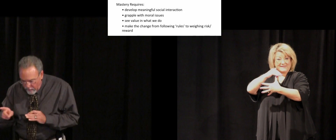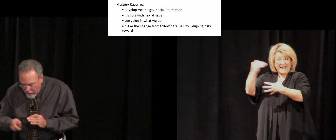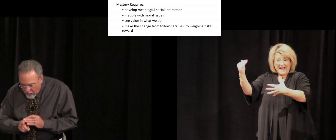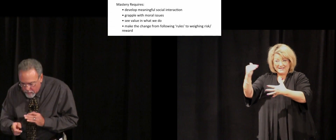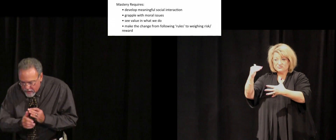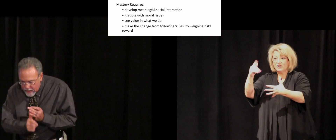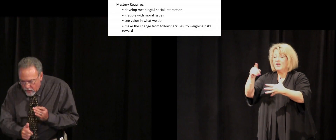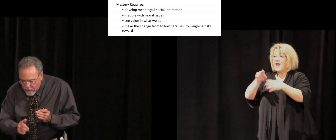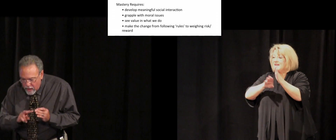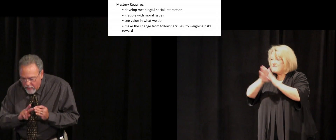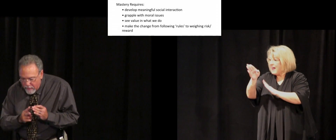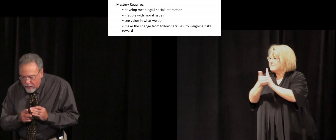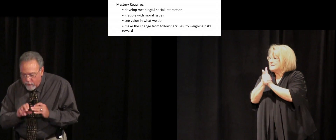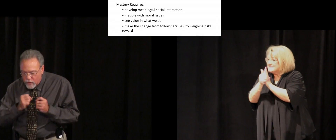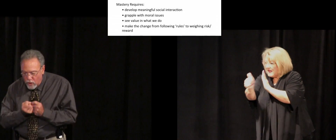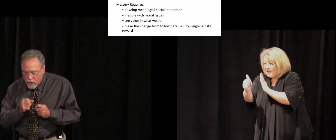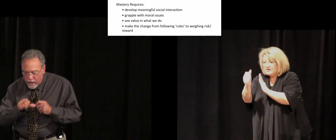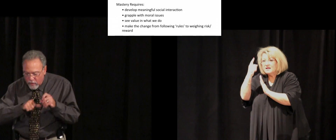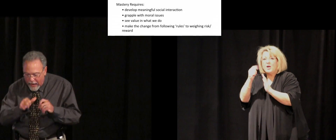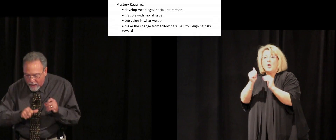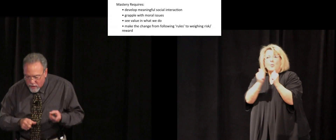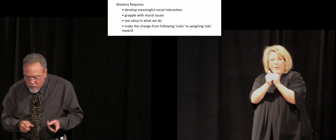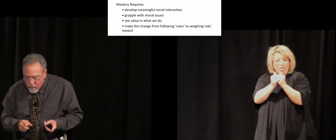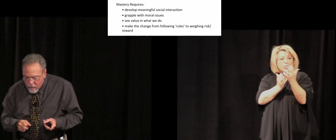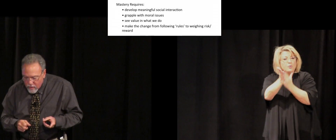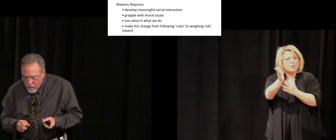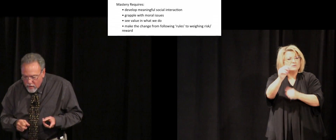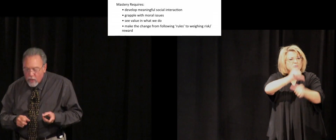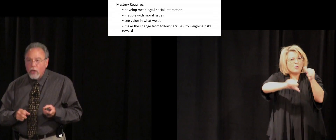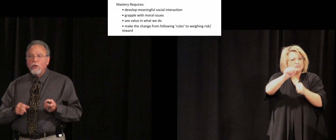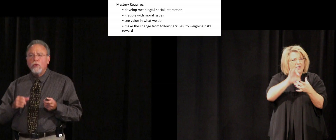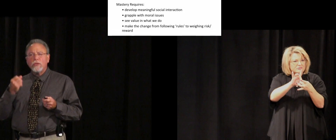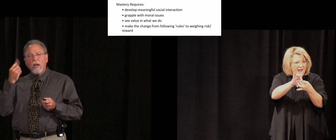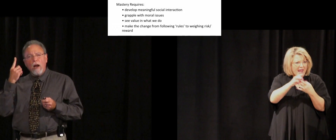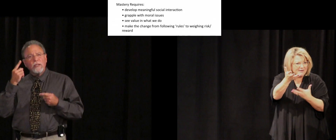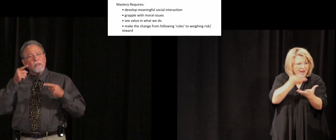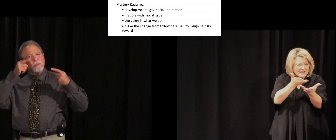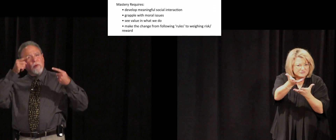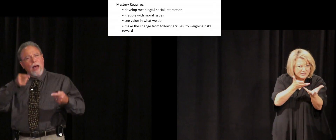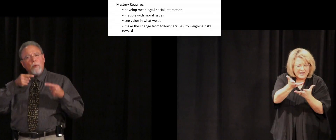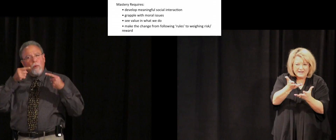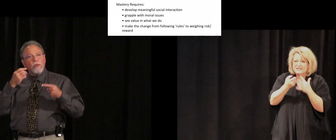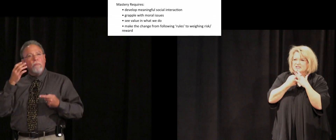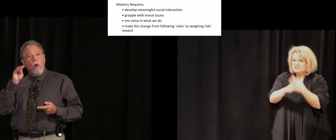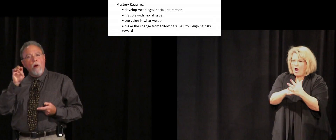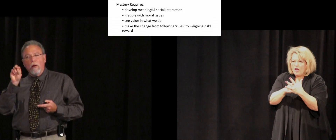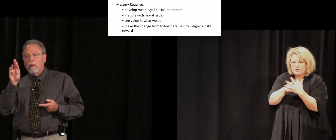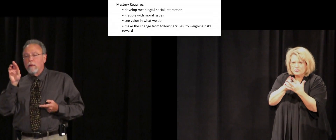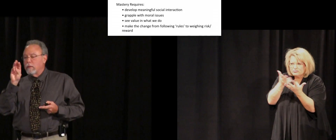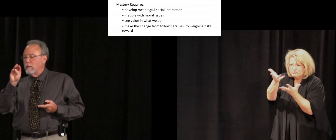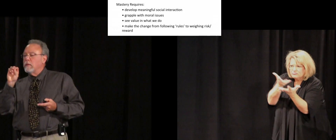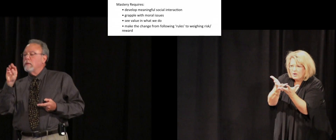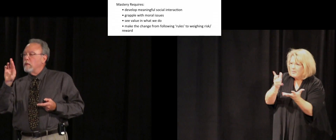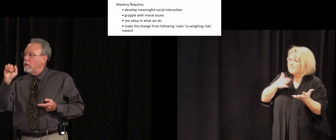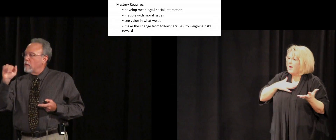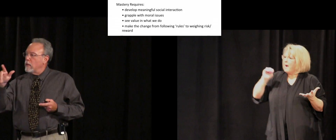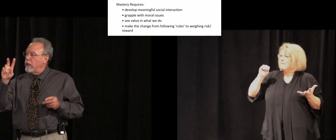a student has permission and a blessing and the support and approval to, quote, go on.